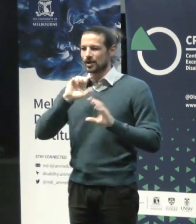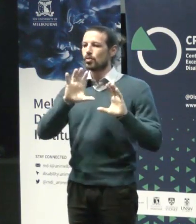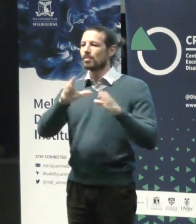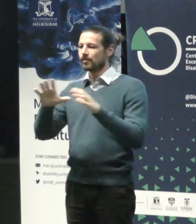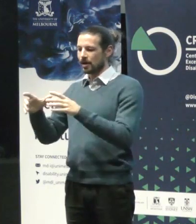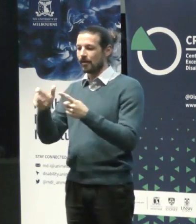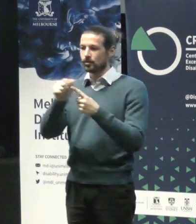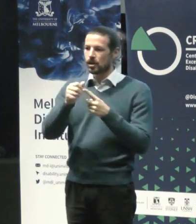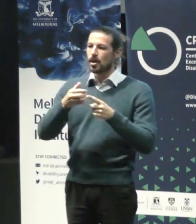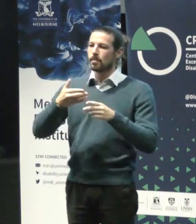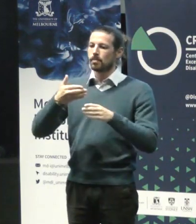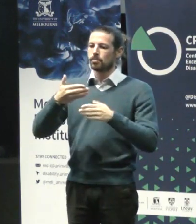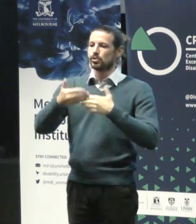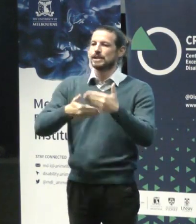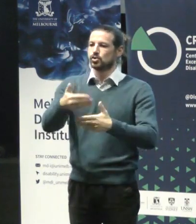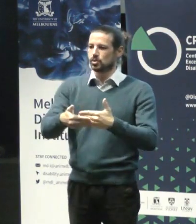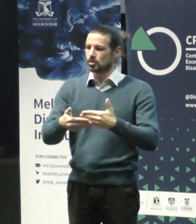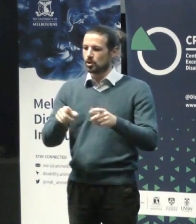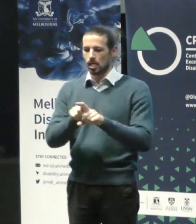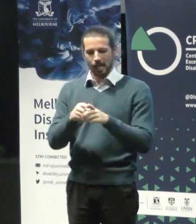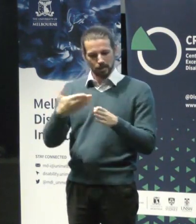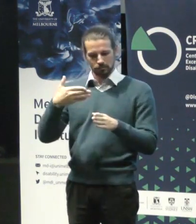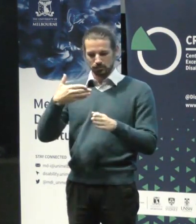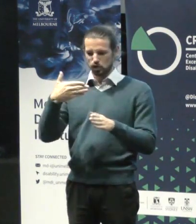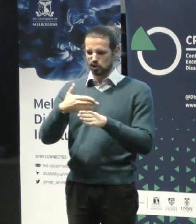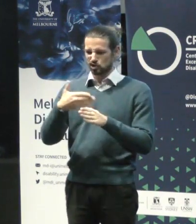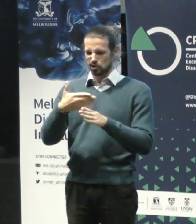Procedural, not doing the job right, or maybe just doing it in